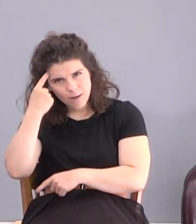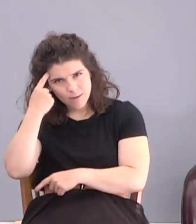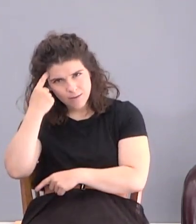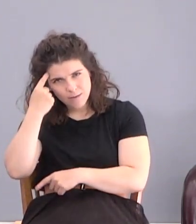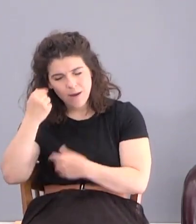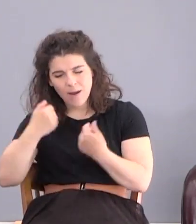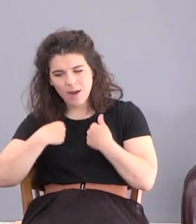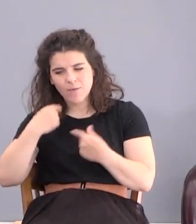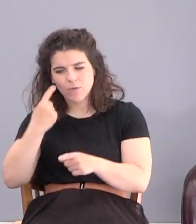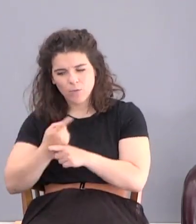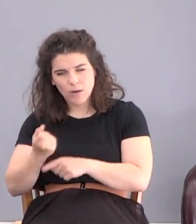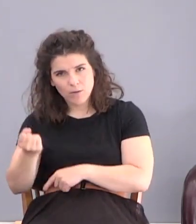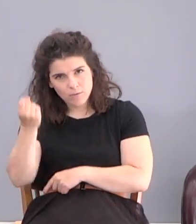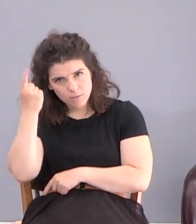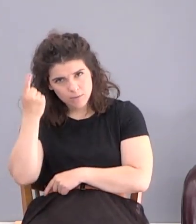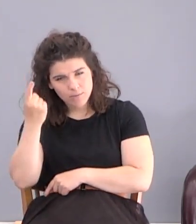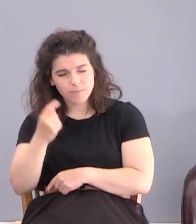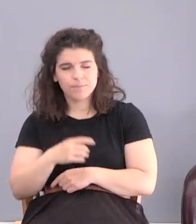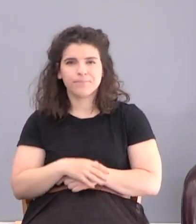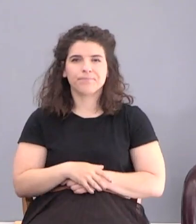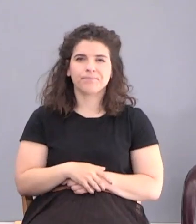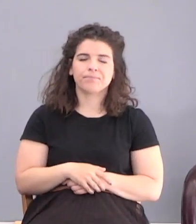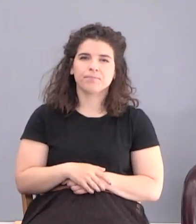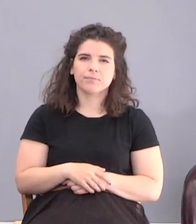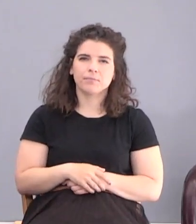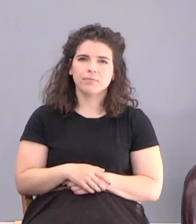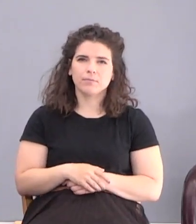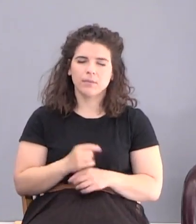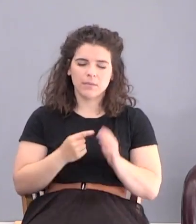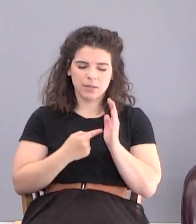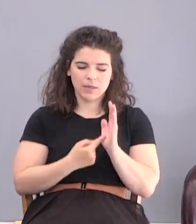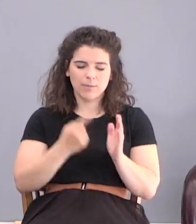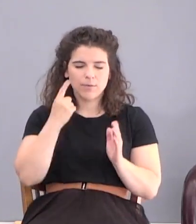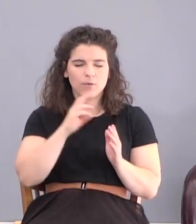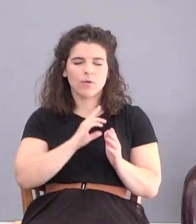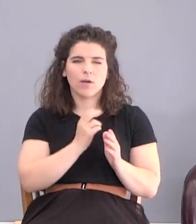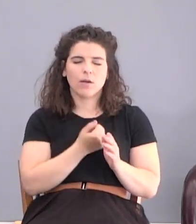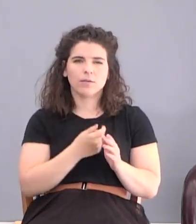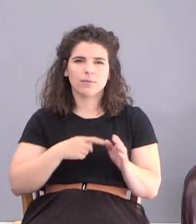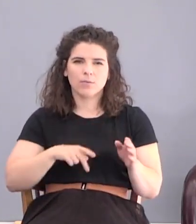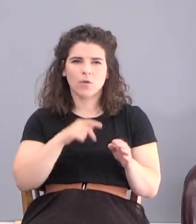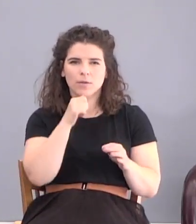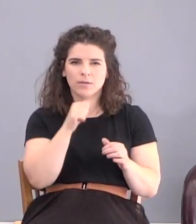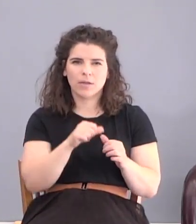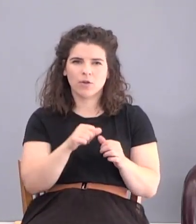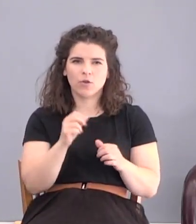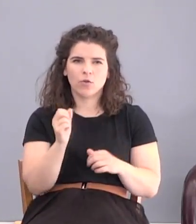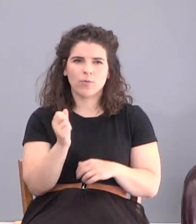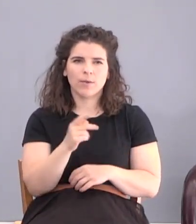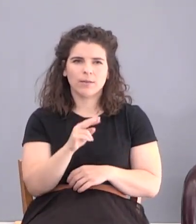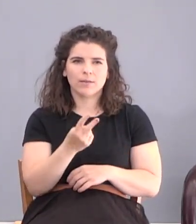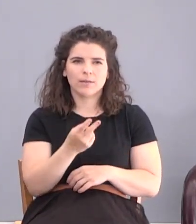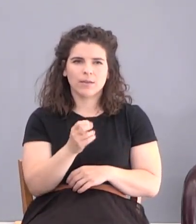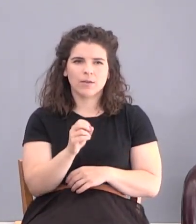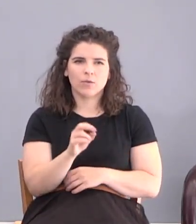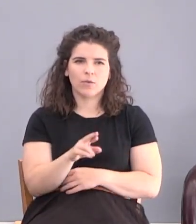understanding. So an example for us then, in Paul's epistles, turn to 2 Corinthians chapter